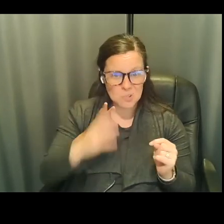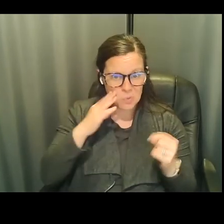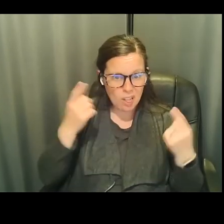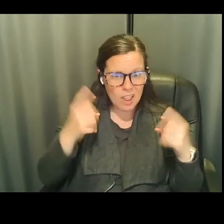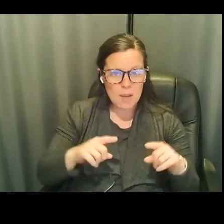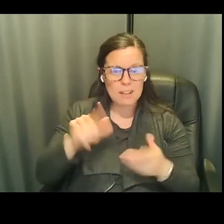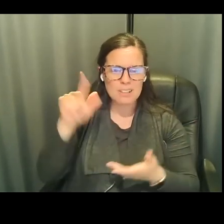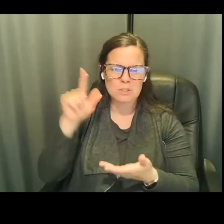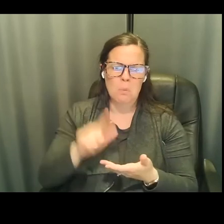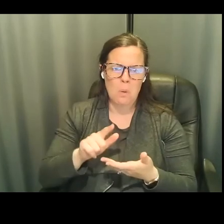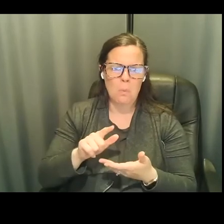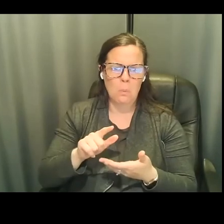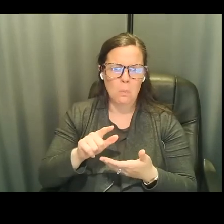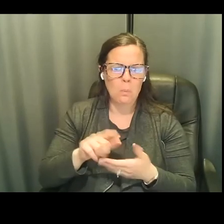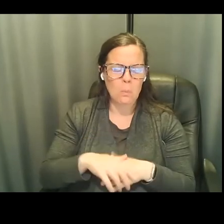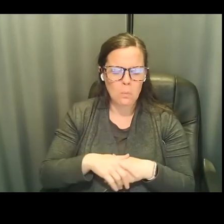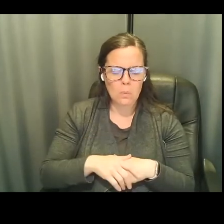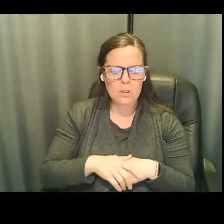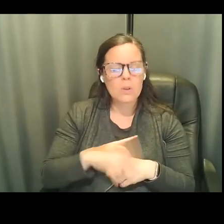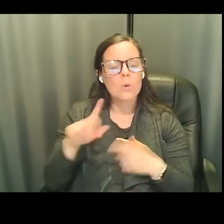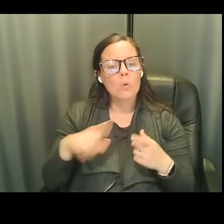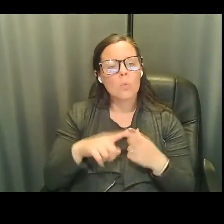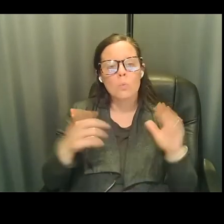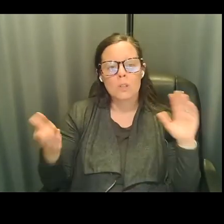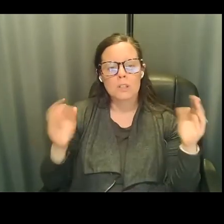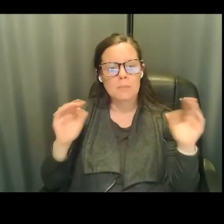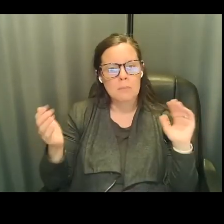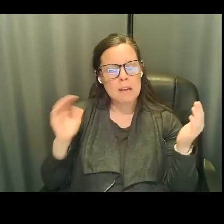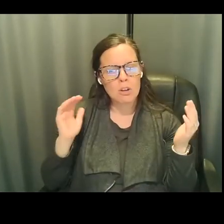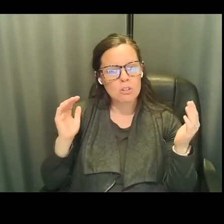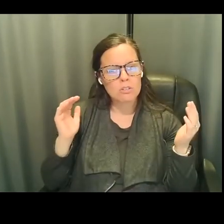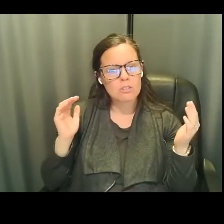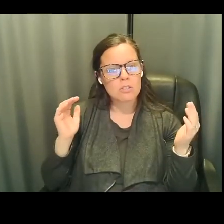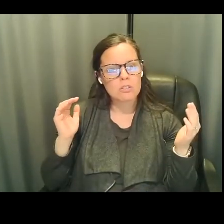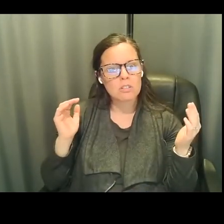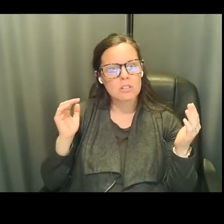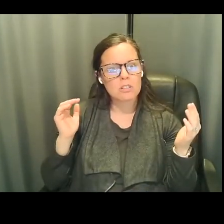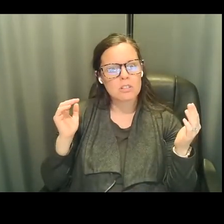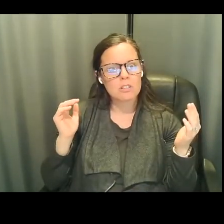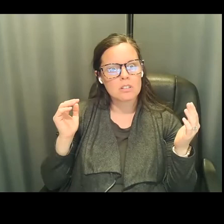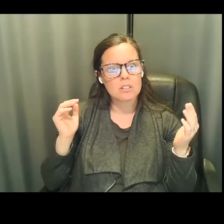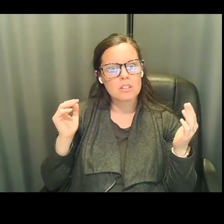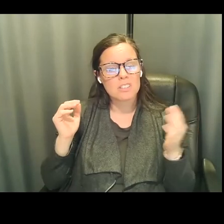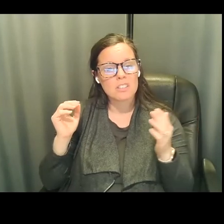low that when compared with what the clots that are associated with the COVID infection,